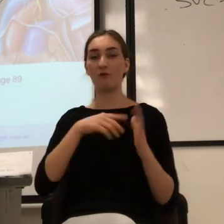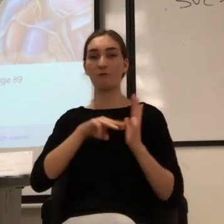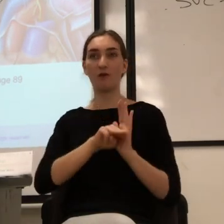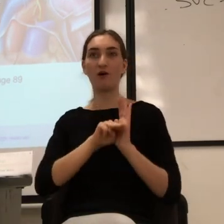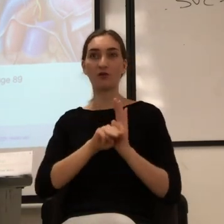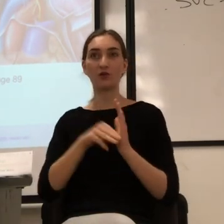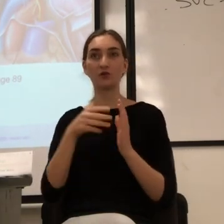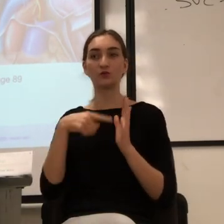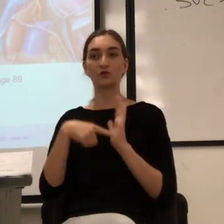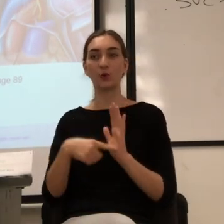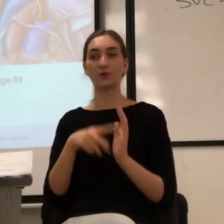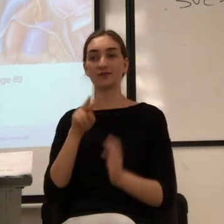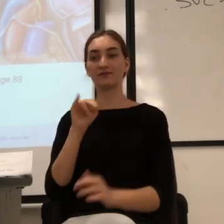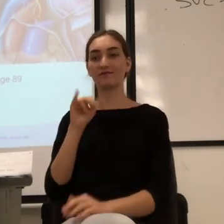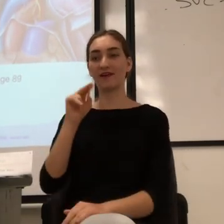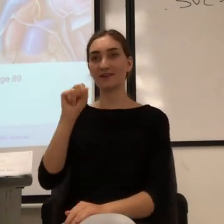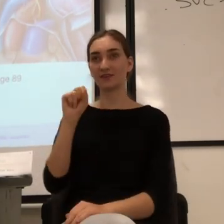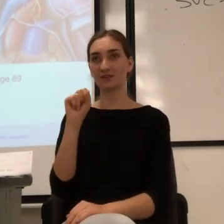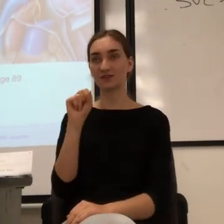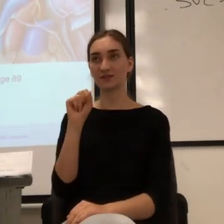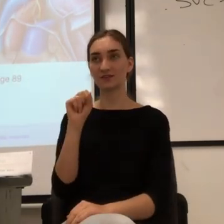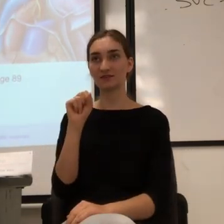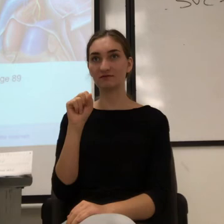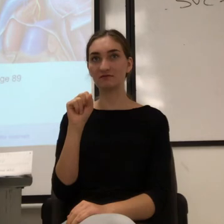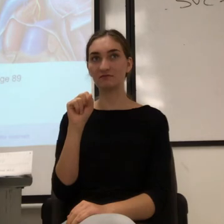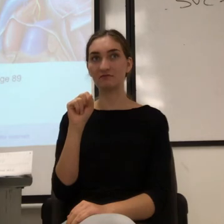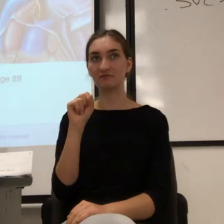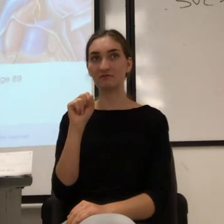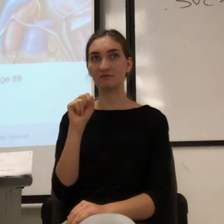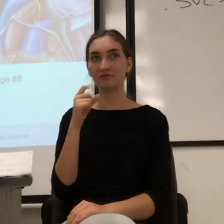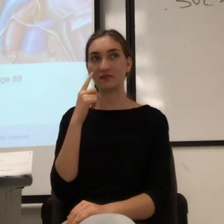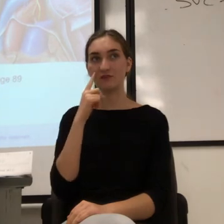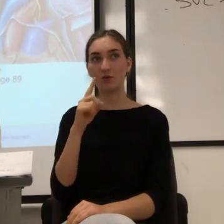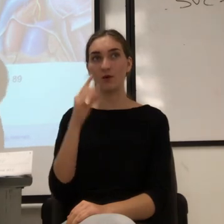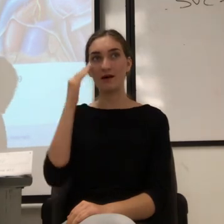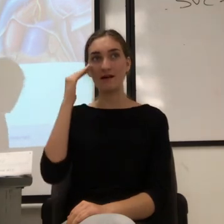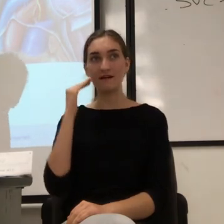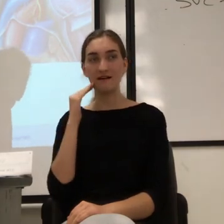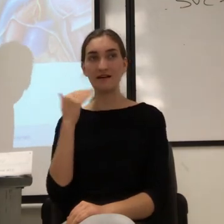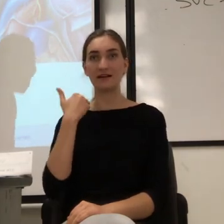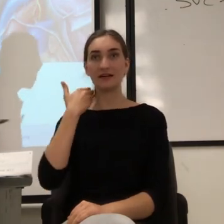up here that drain the head and neck and upper limb.